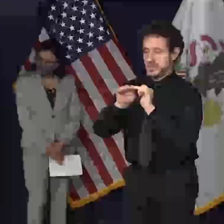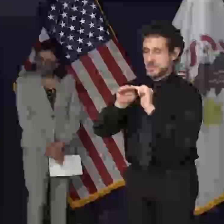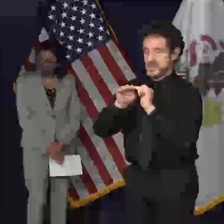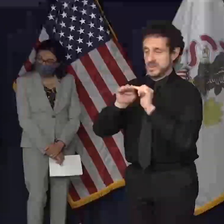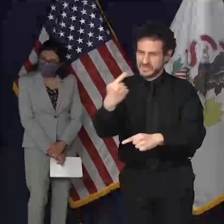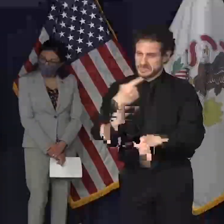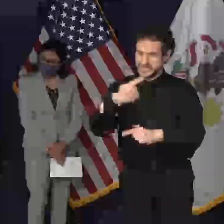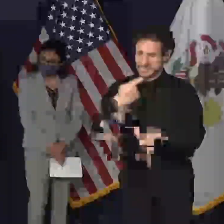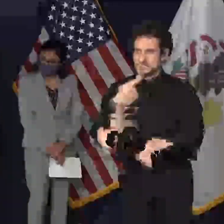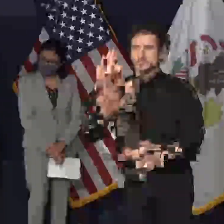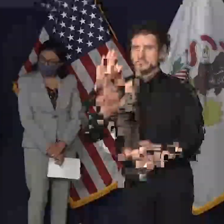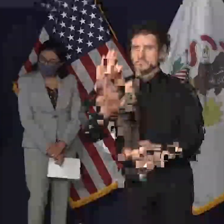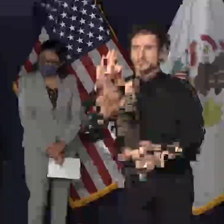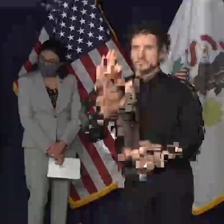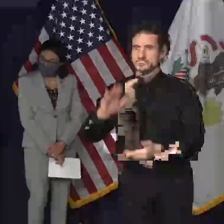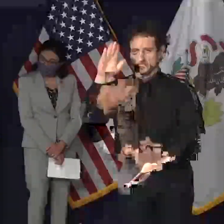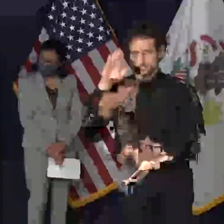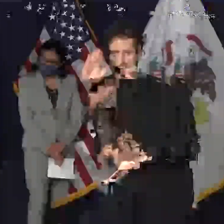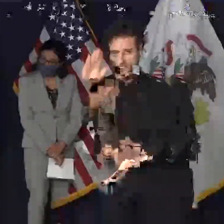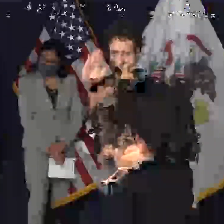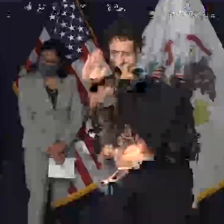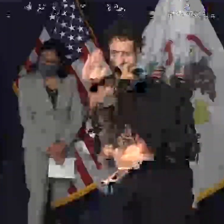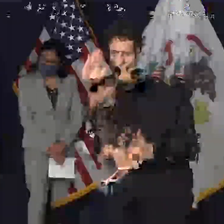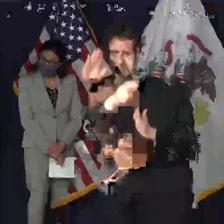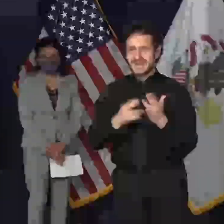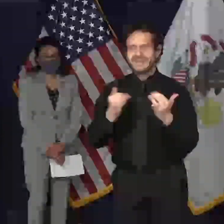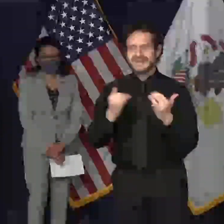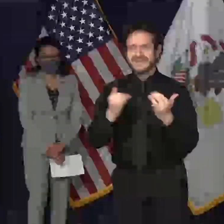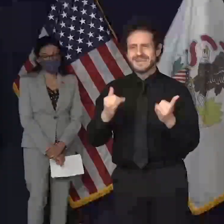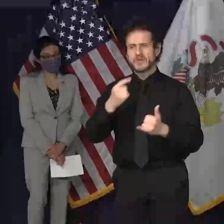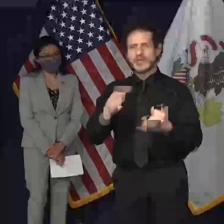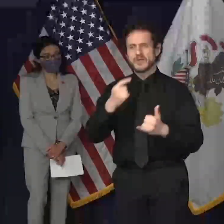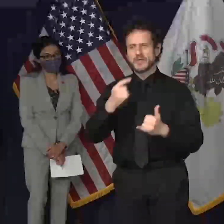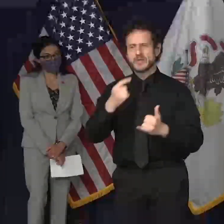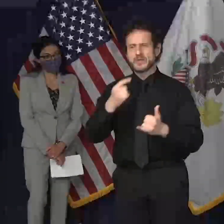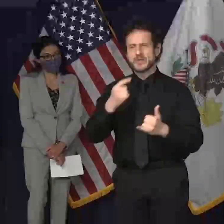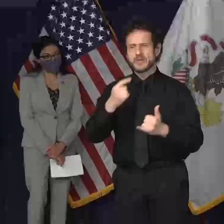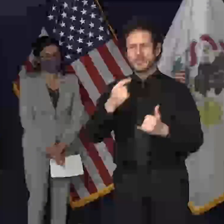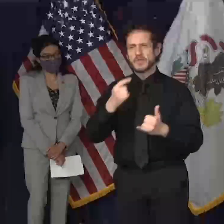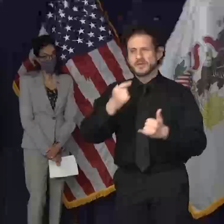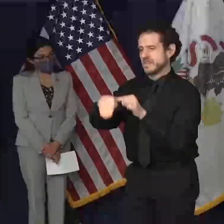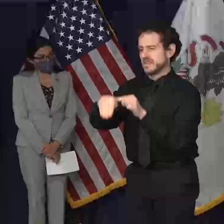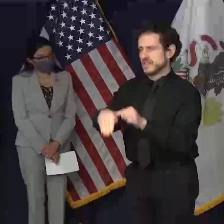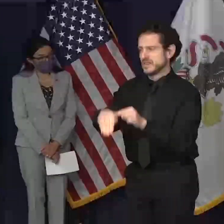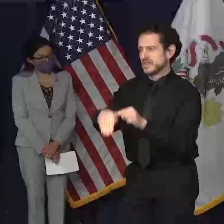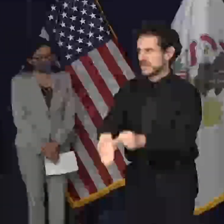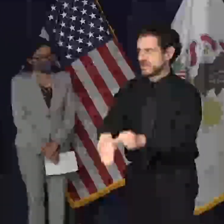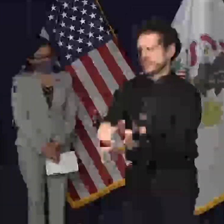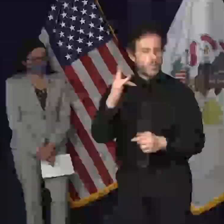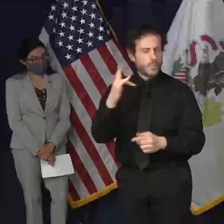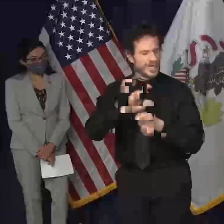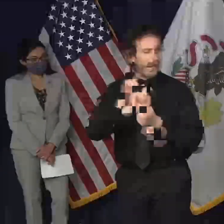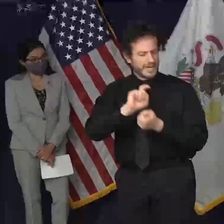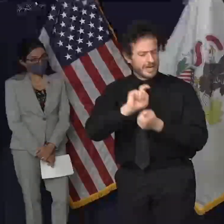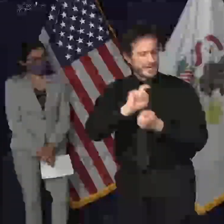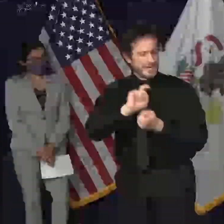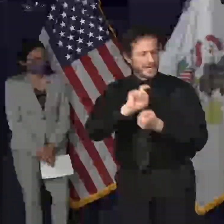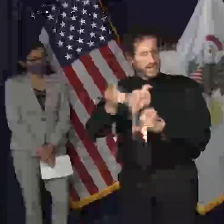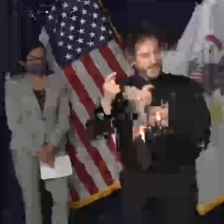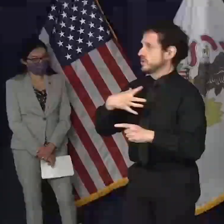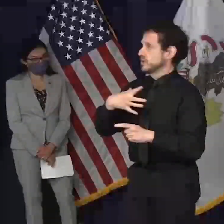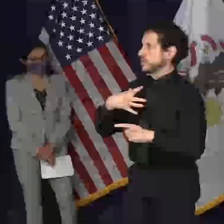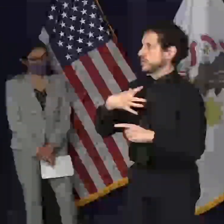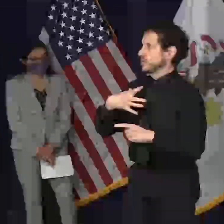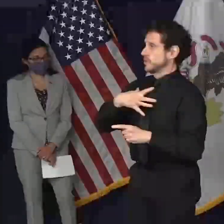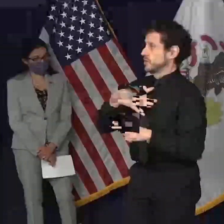changed? I would say a couple things. There are a lot of differences between the White House plan that